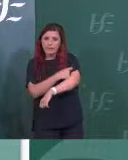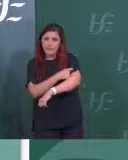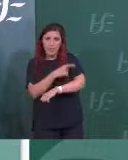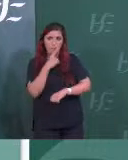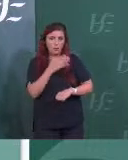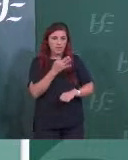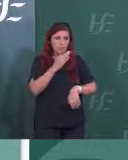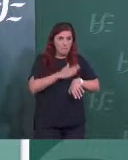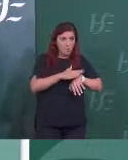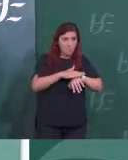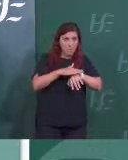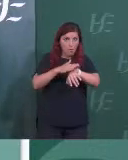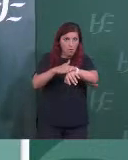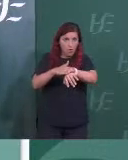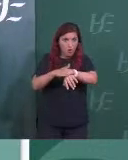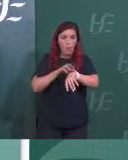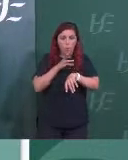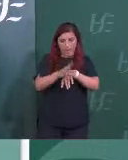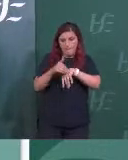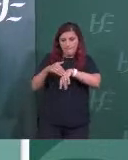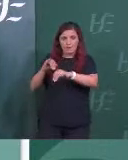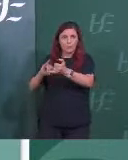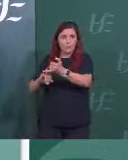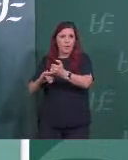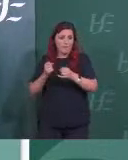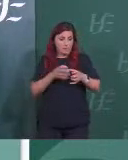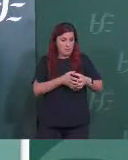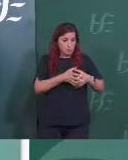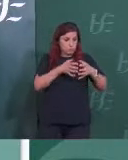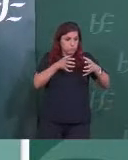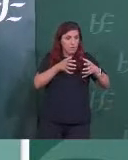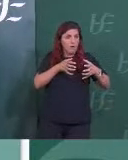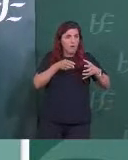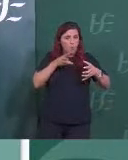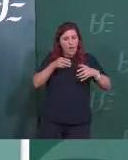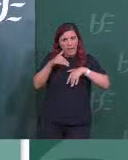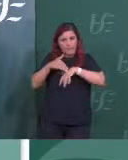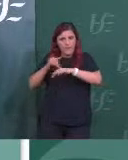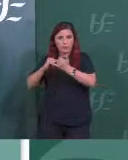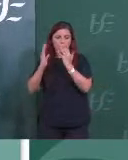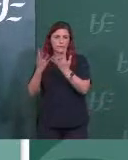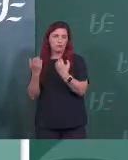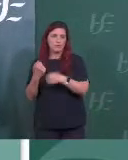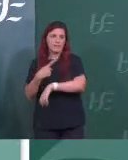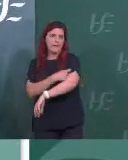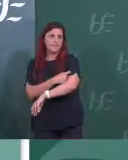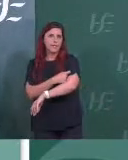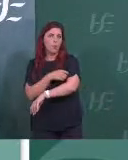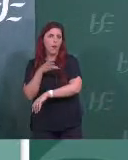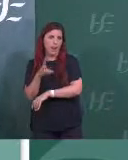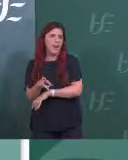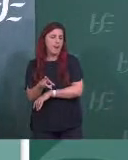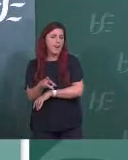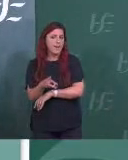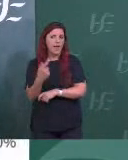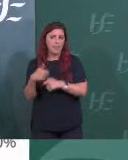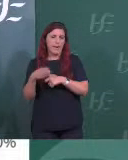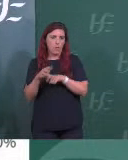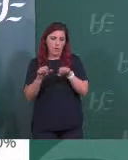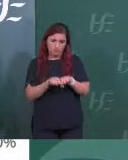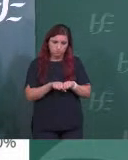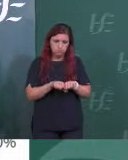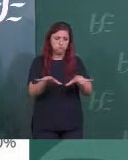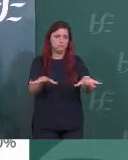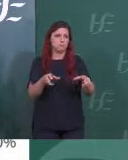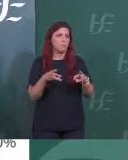impact ultimately also in vaccinated individuals, because even the vaccine, as good as it is, isn't 100%